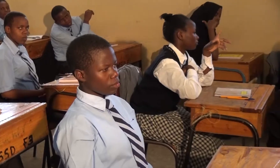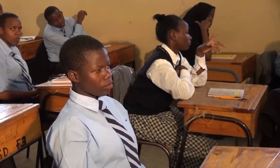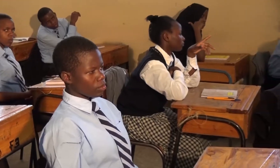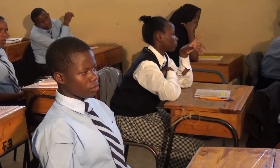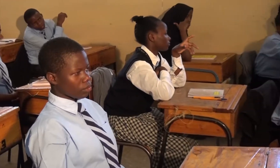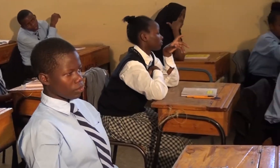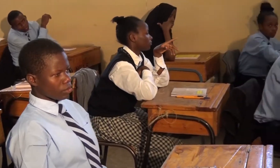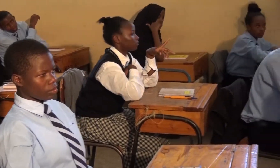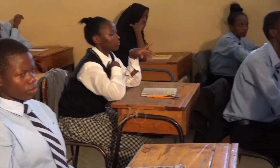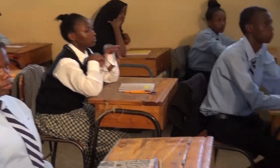wife.